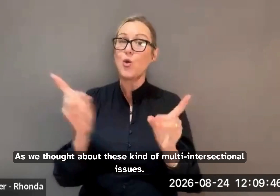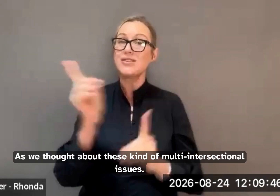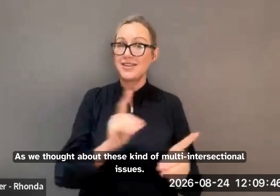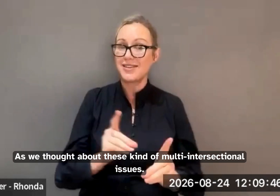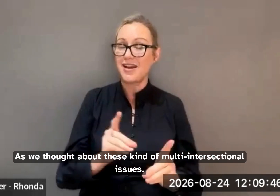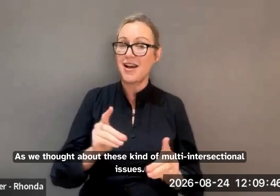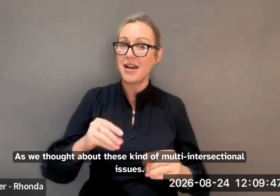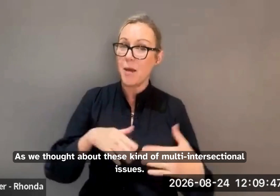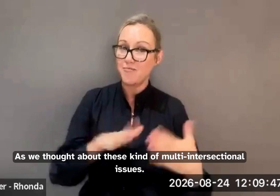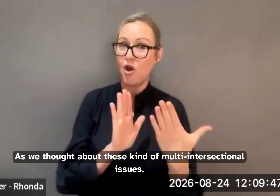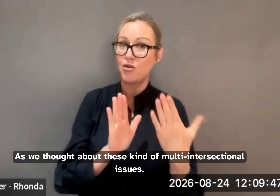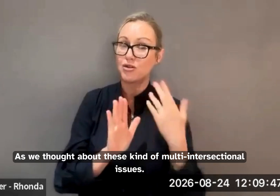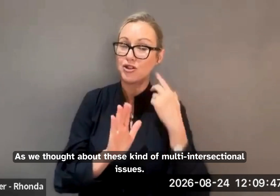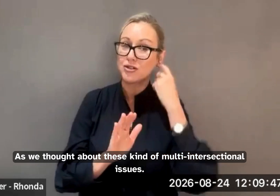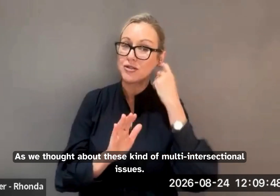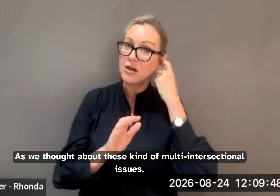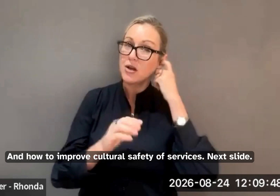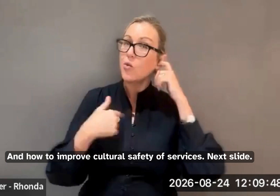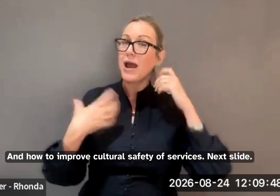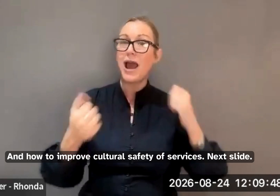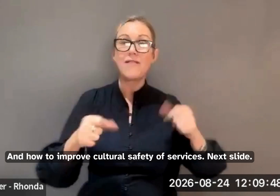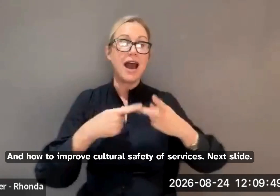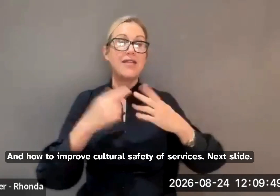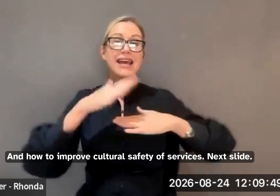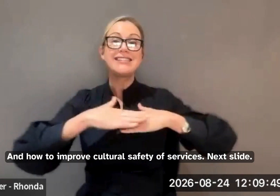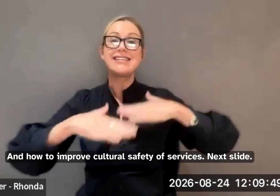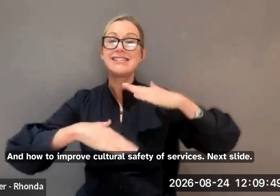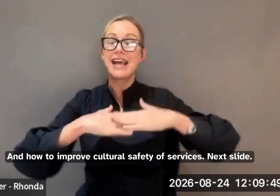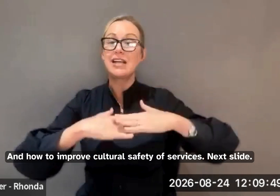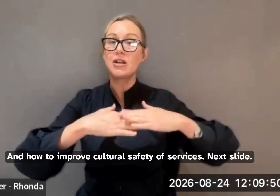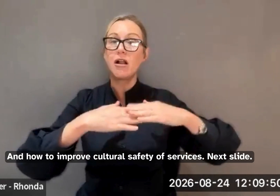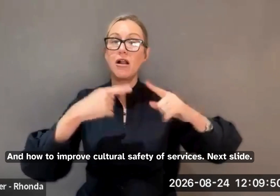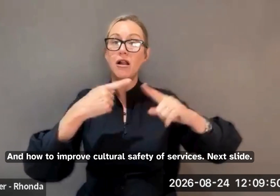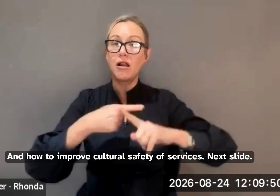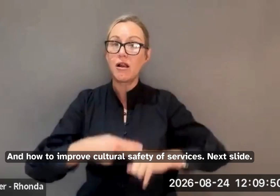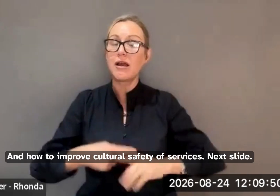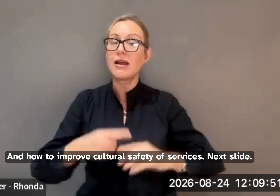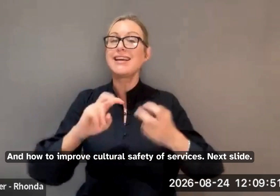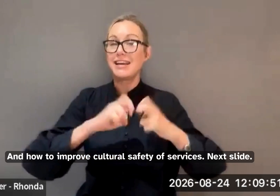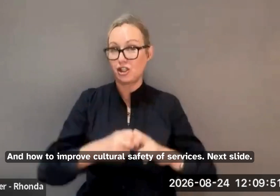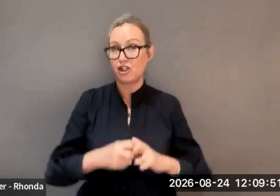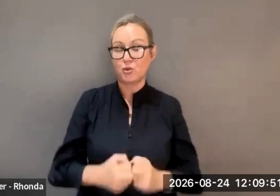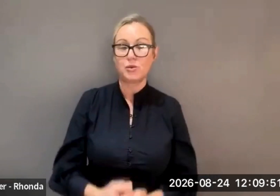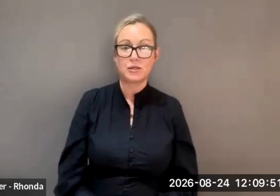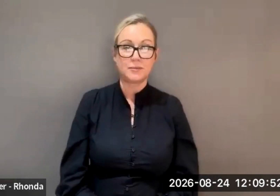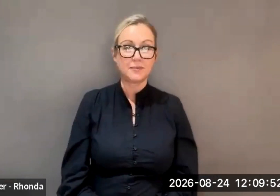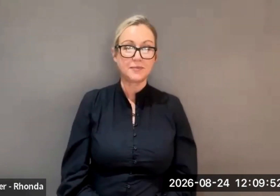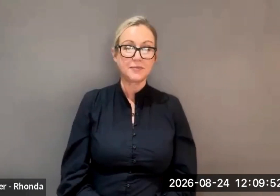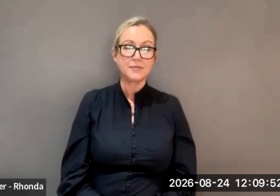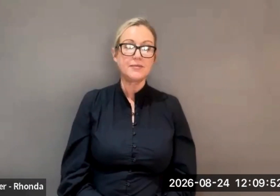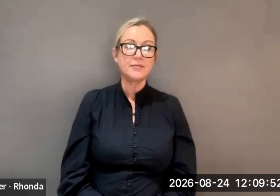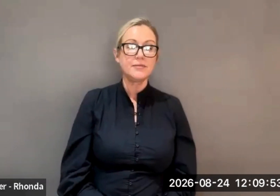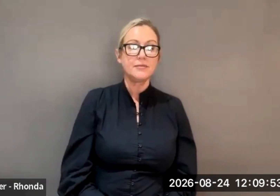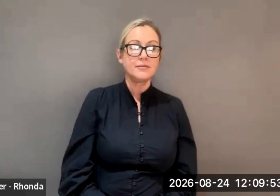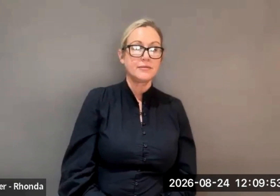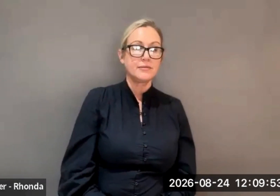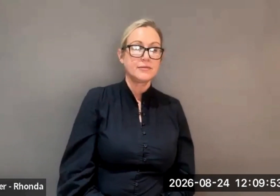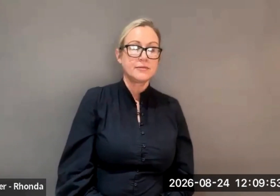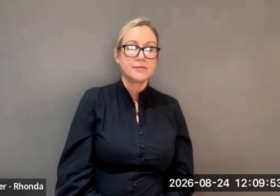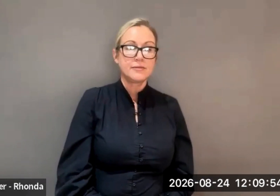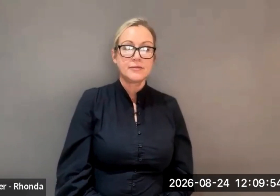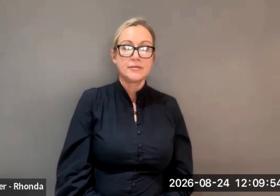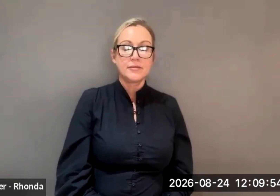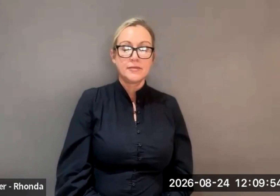of intersectional issues and how to improve cultural safety of services. Next slide.